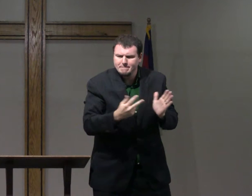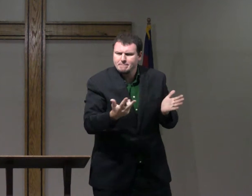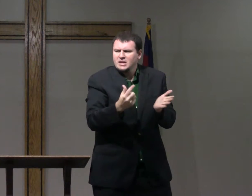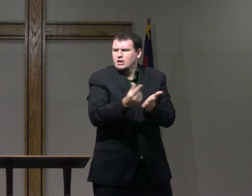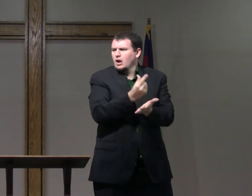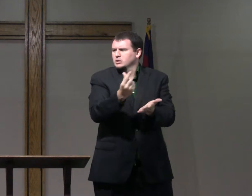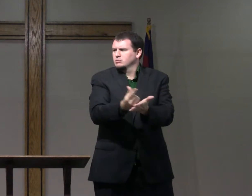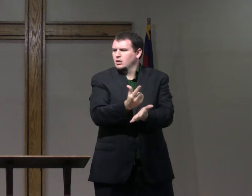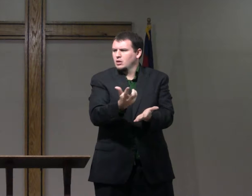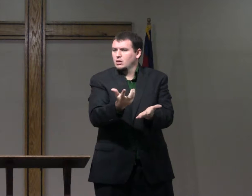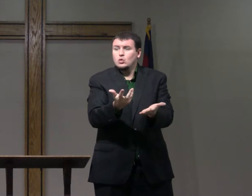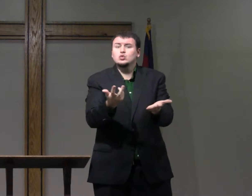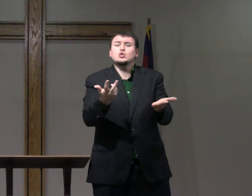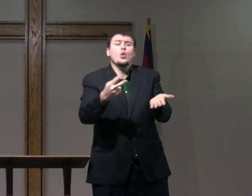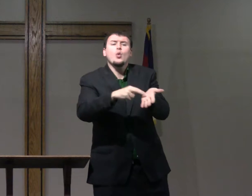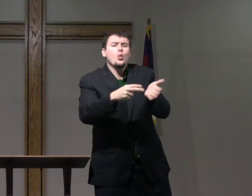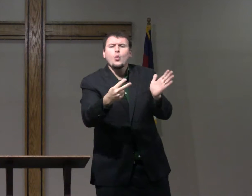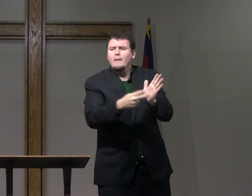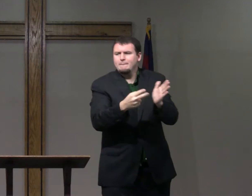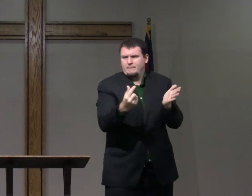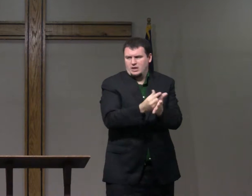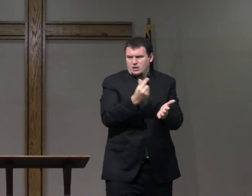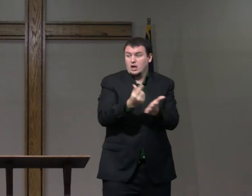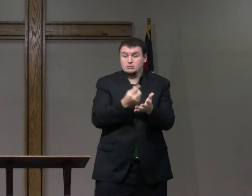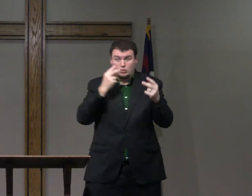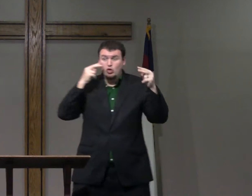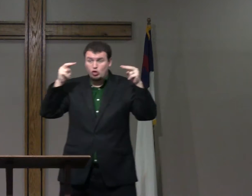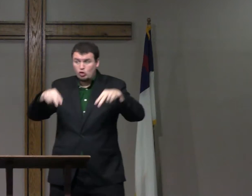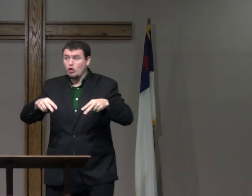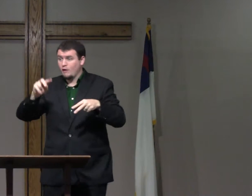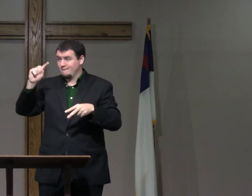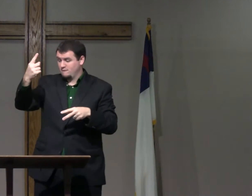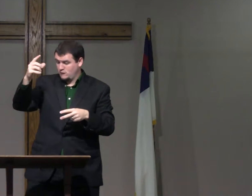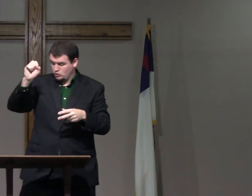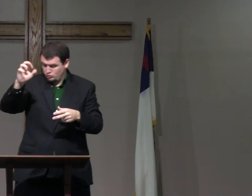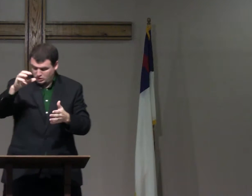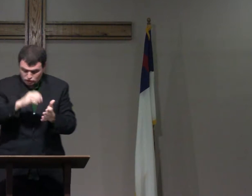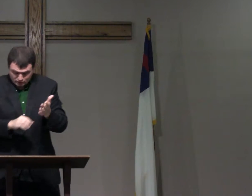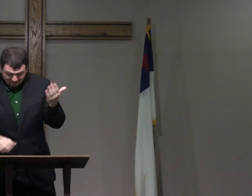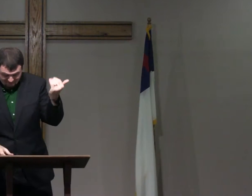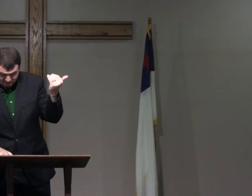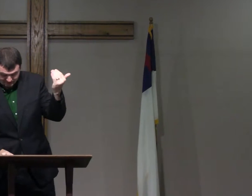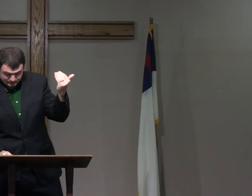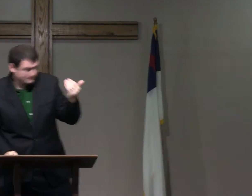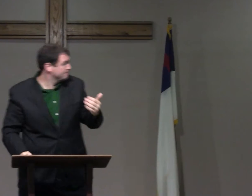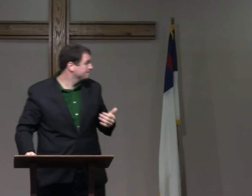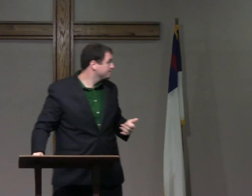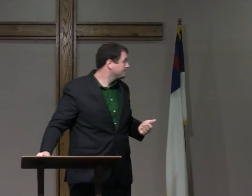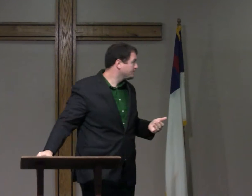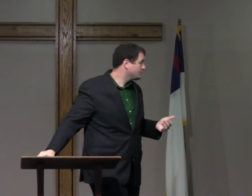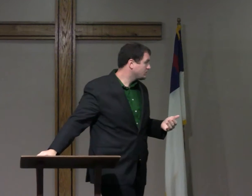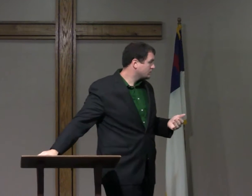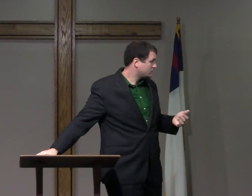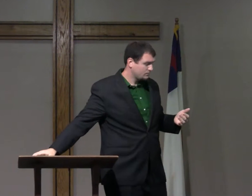But still we don't see what gospel means. Let's look at 1 Corinthians chapter 15.